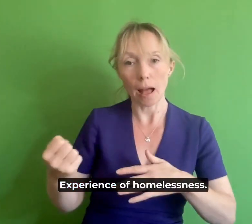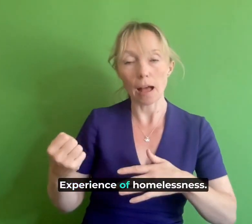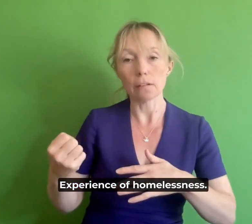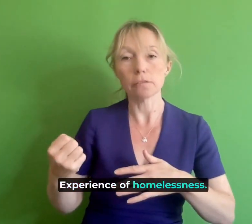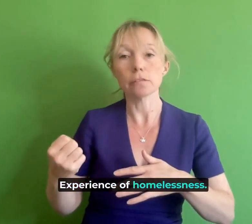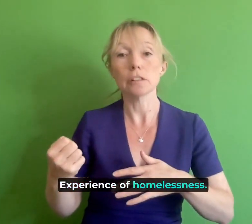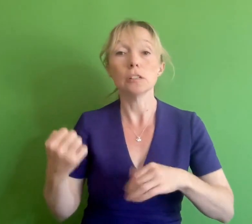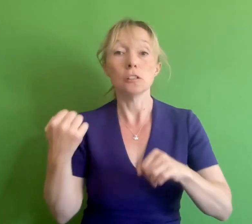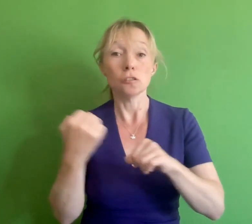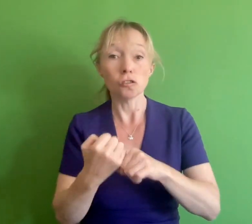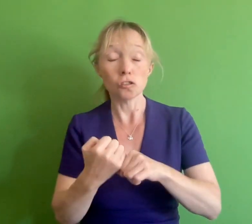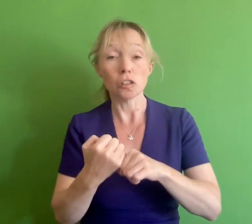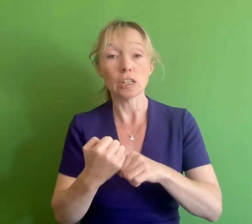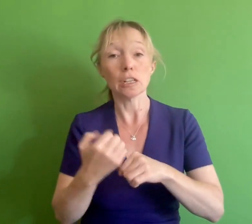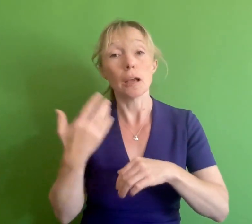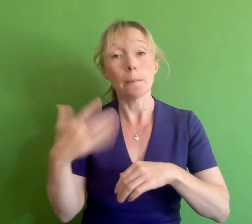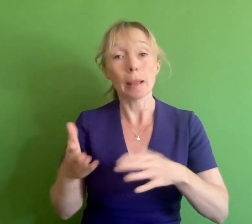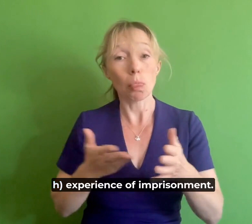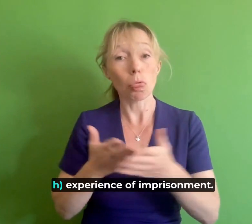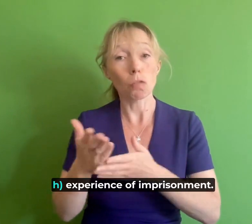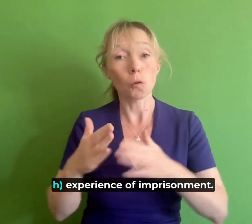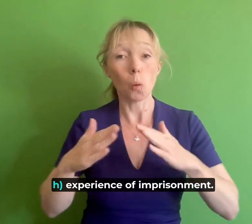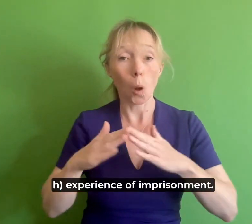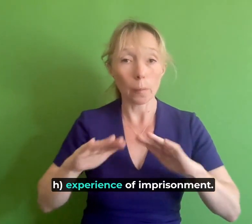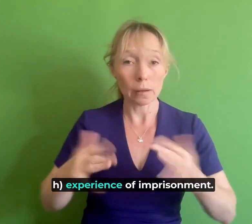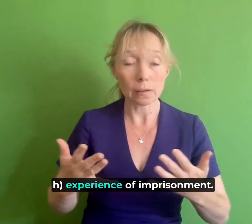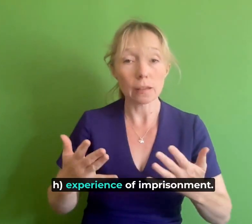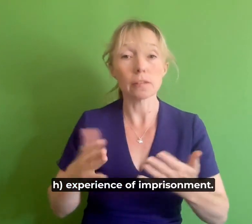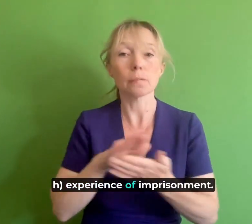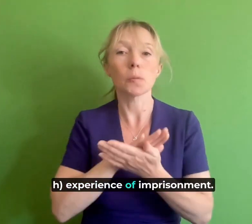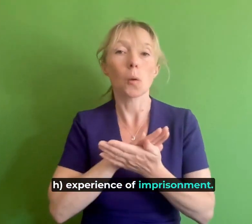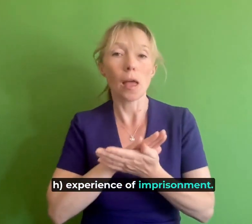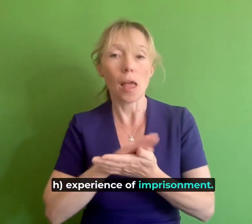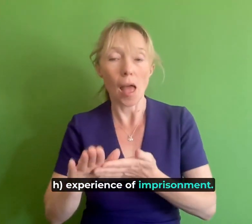of homelessness. H. Experience of imprisonment.